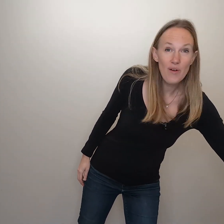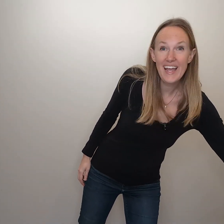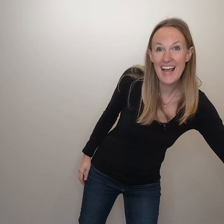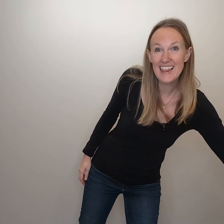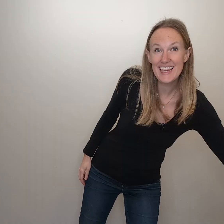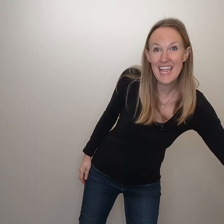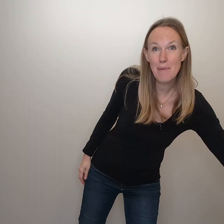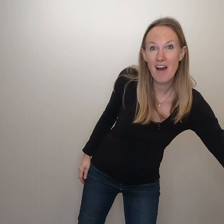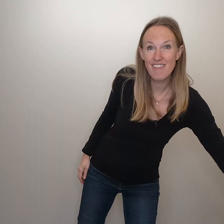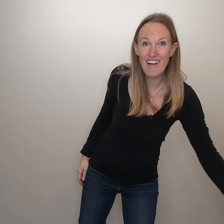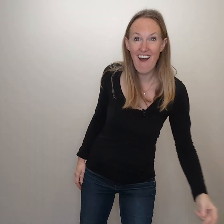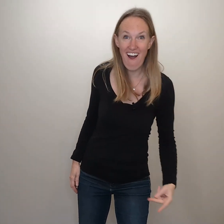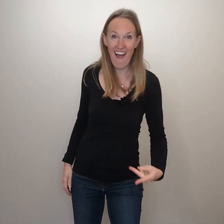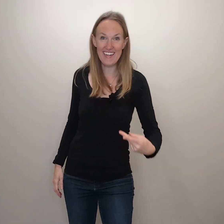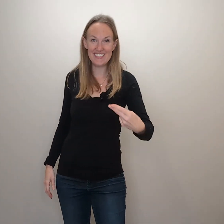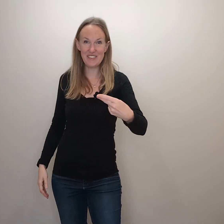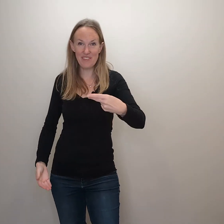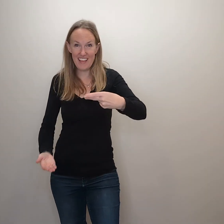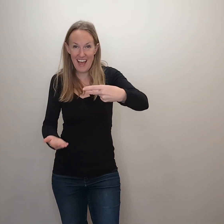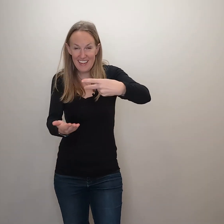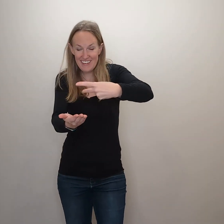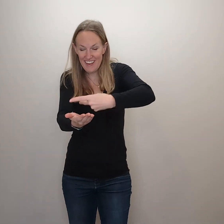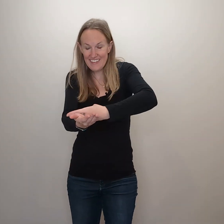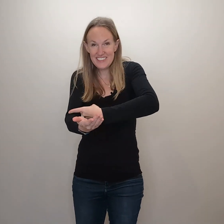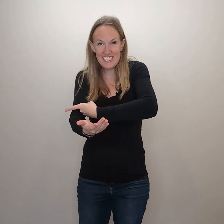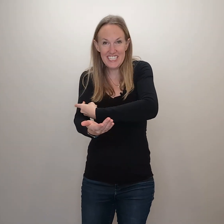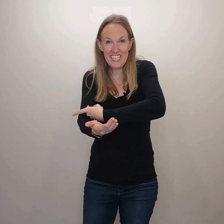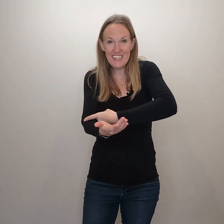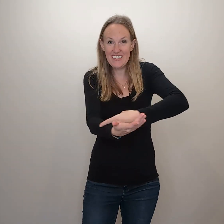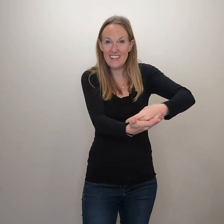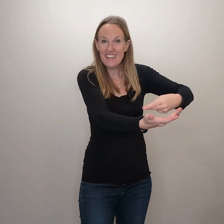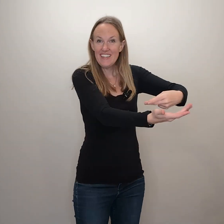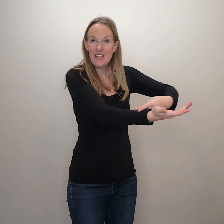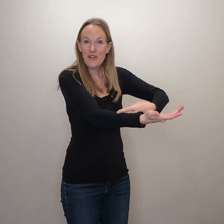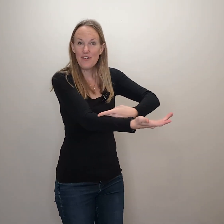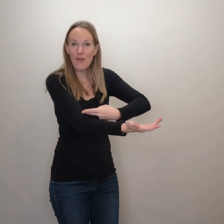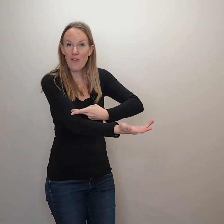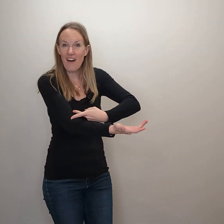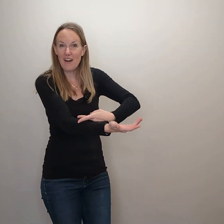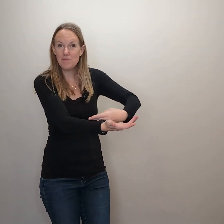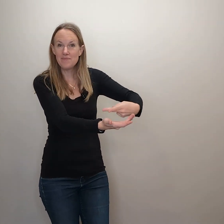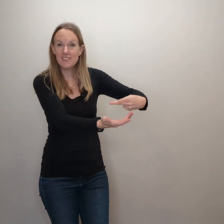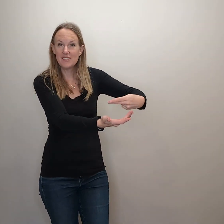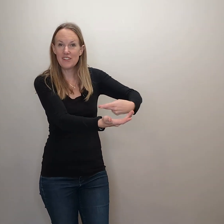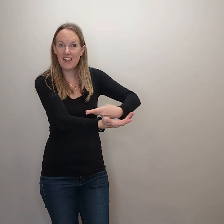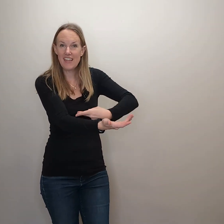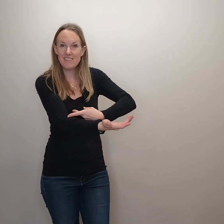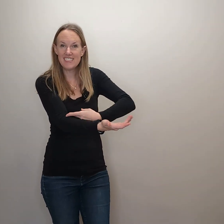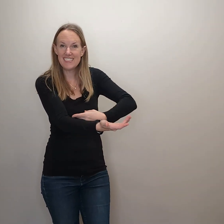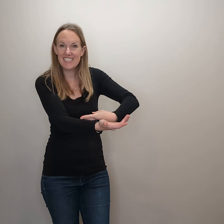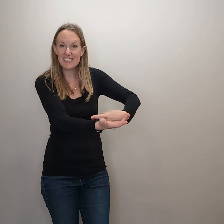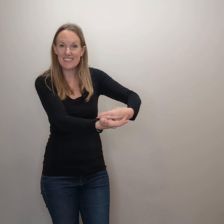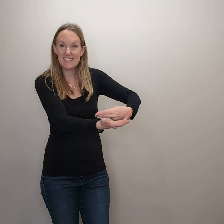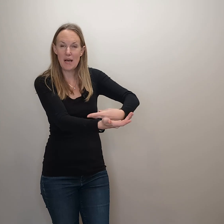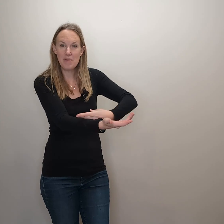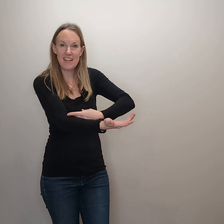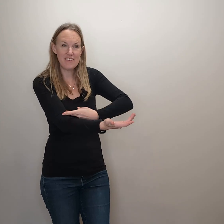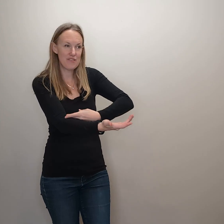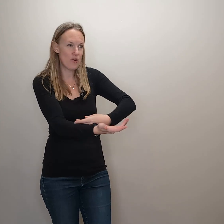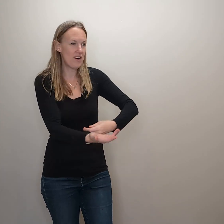Okay, Lamb of God. So for that, you kind of shear your forearm. So you're kind of with scissors up and down your